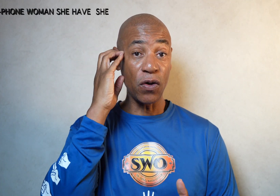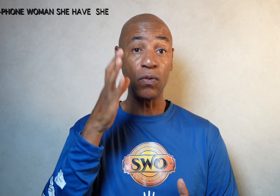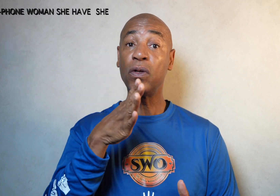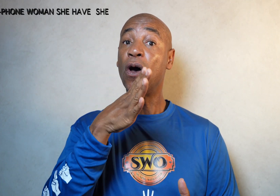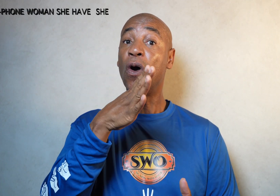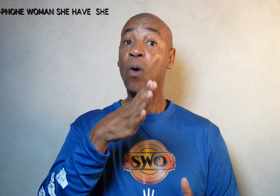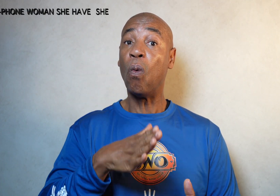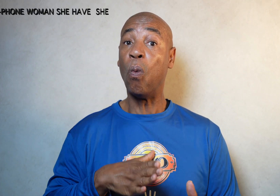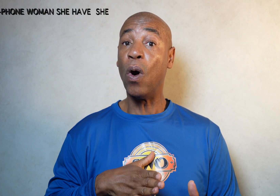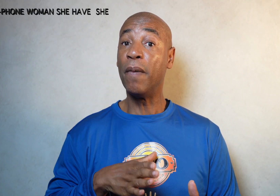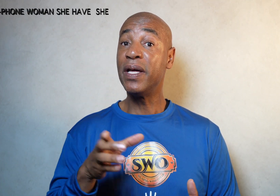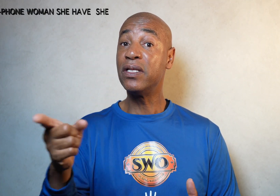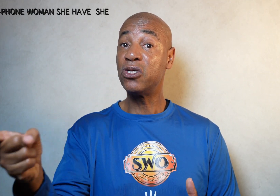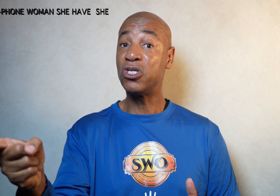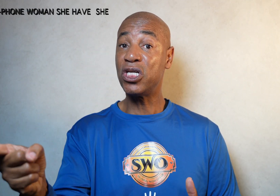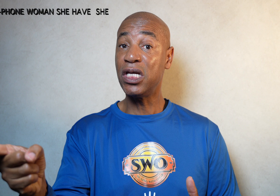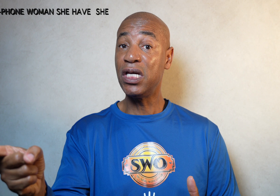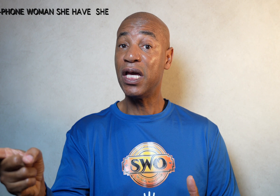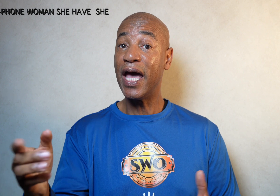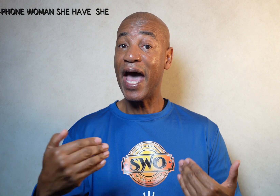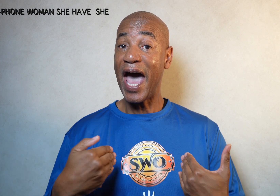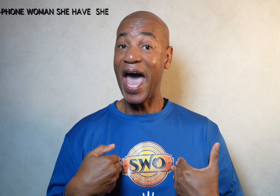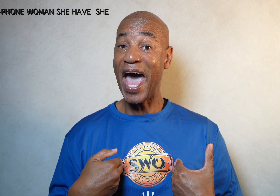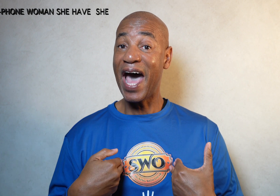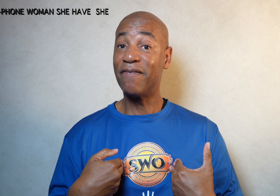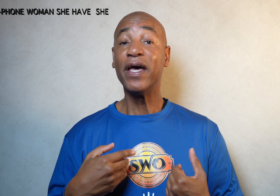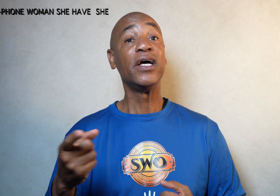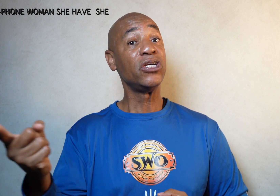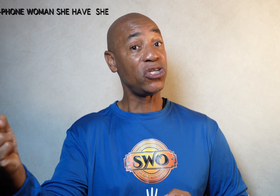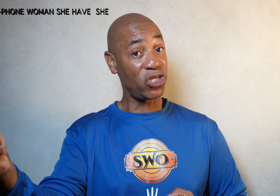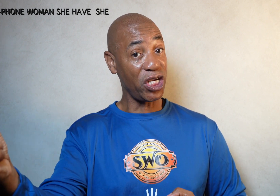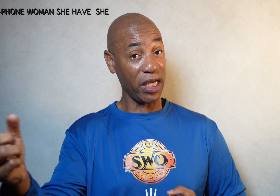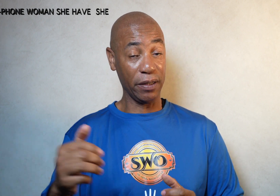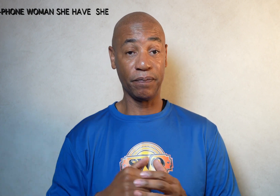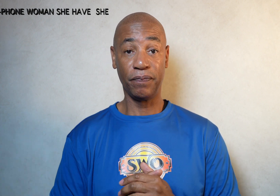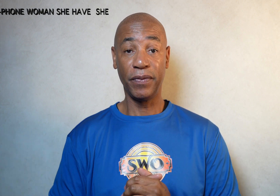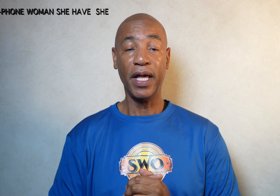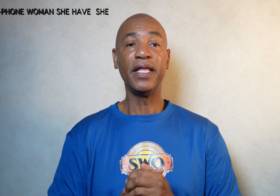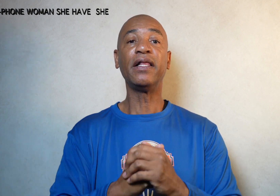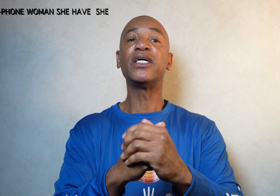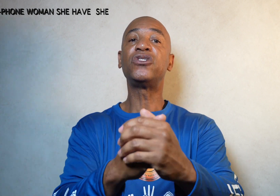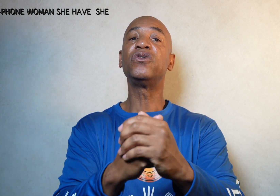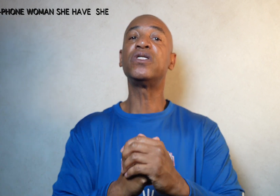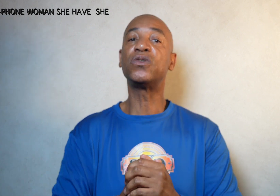phone, woman, she, have, she. Now let's do this